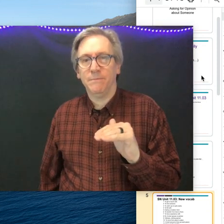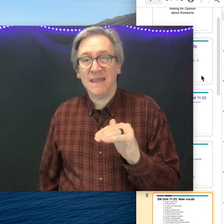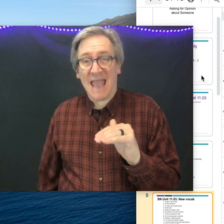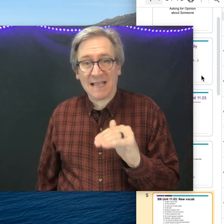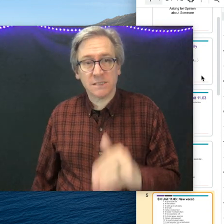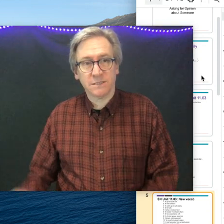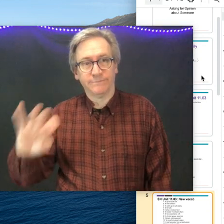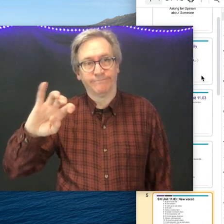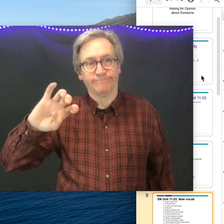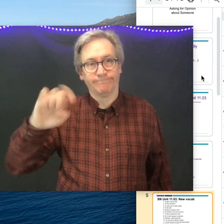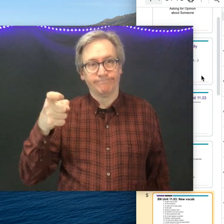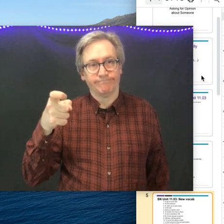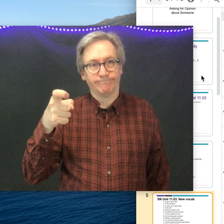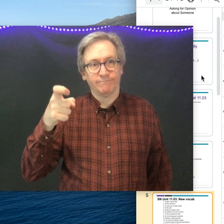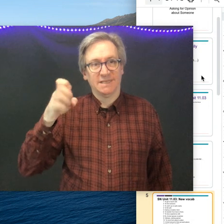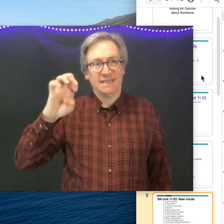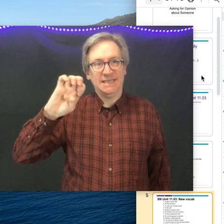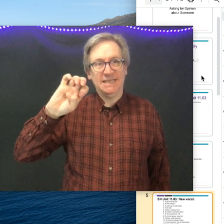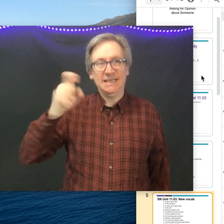X.